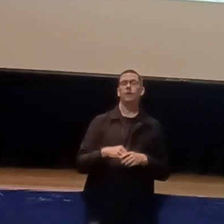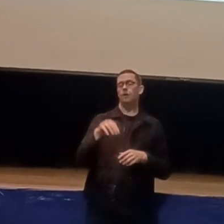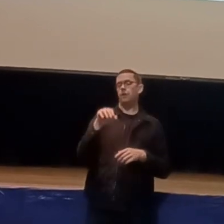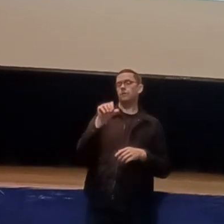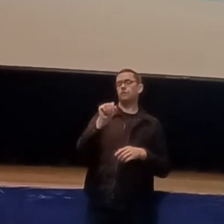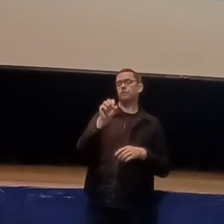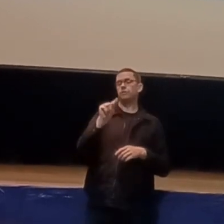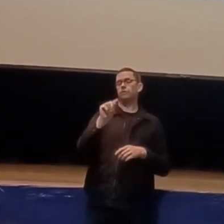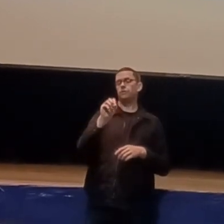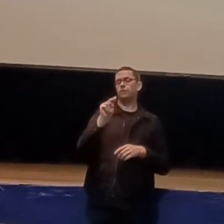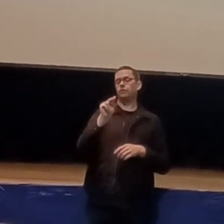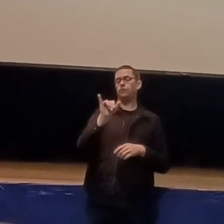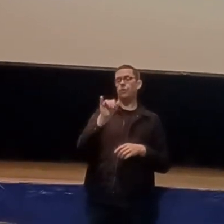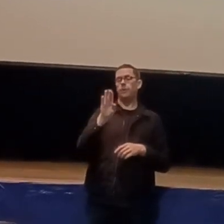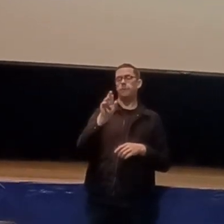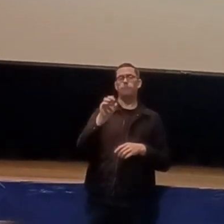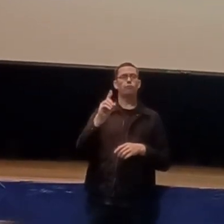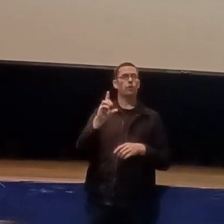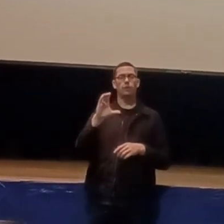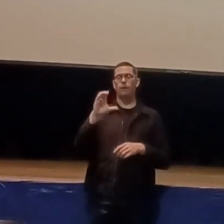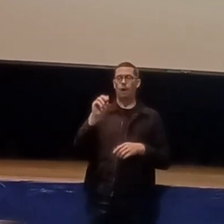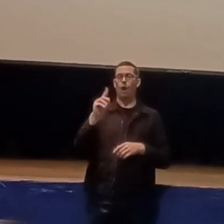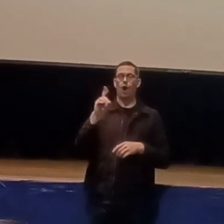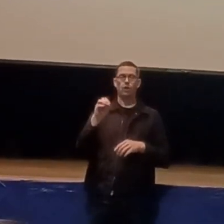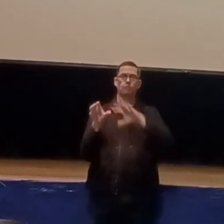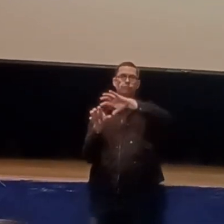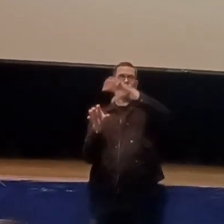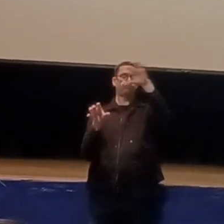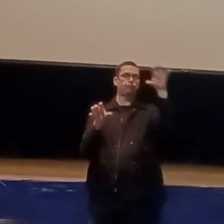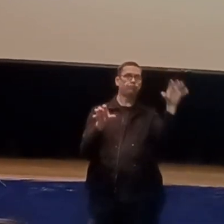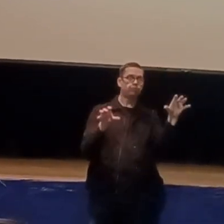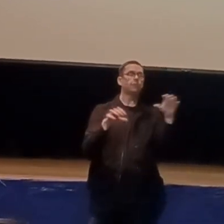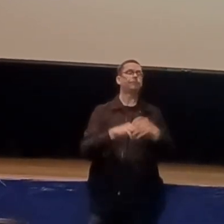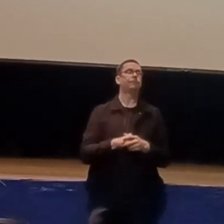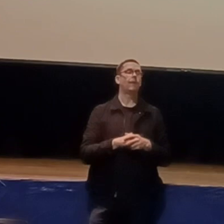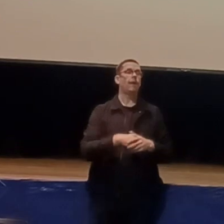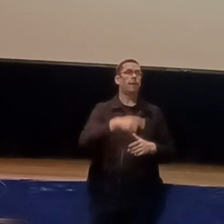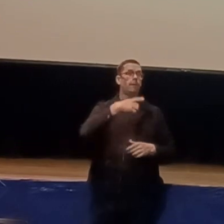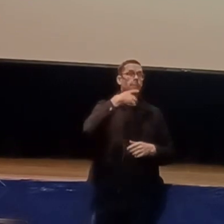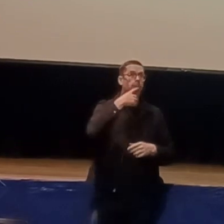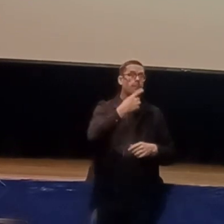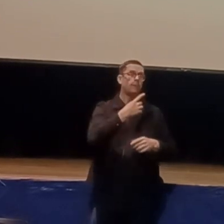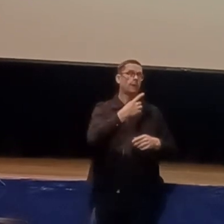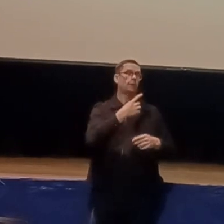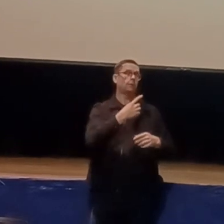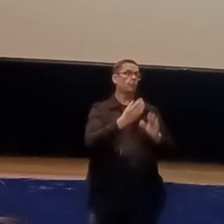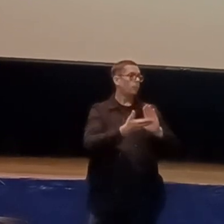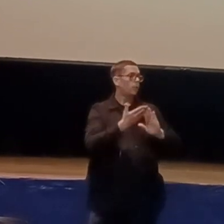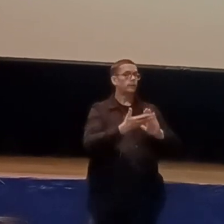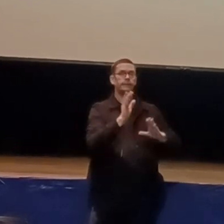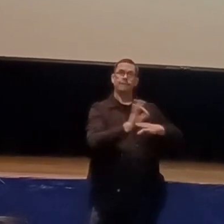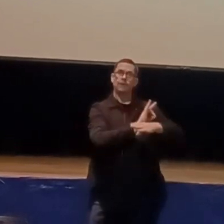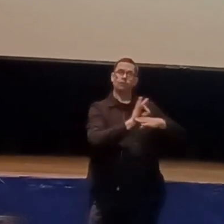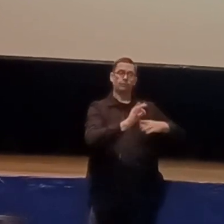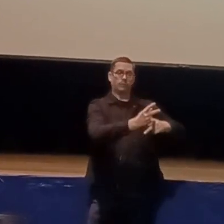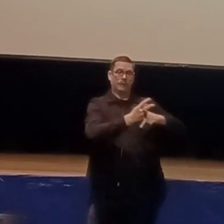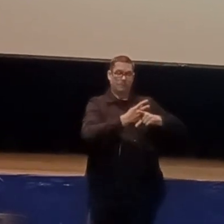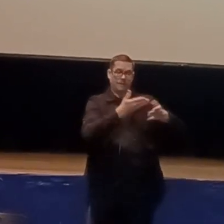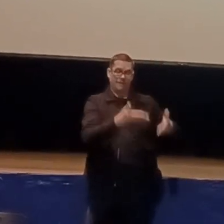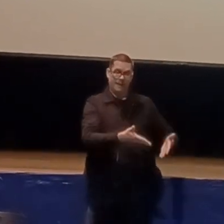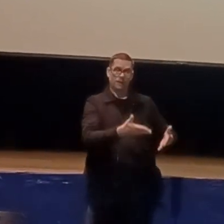at a 2nd level to accommodate that need. And we kept the public works function largely intact to address